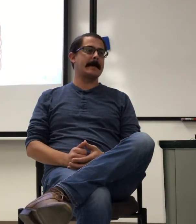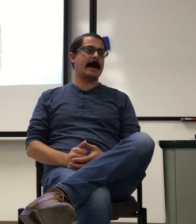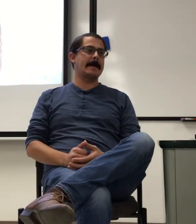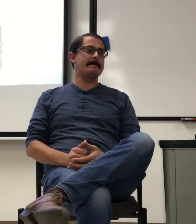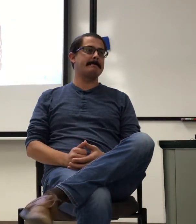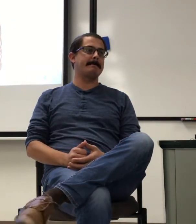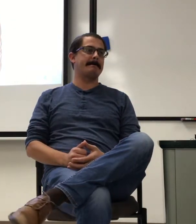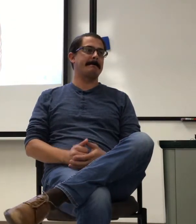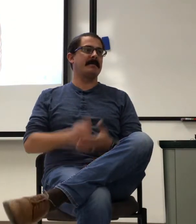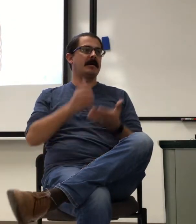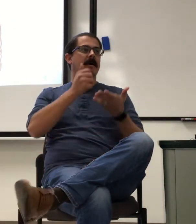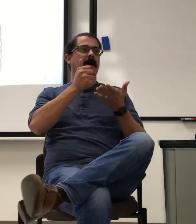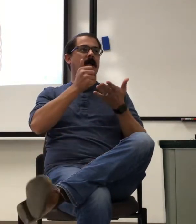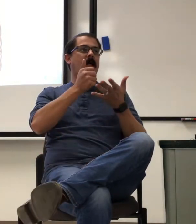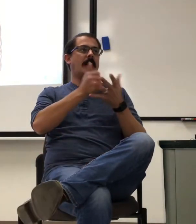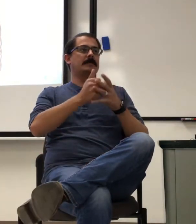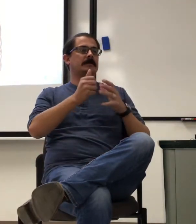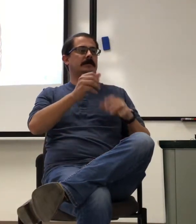You know, laterally.